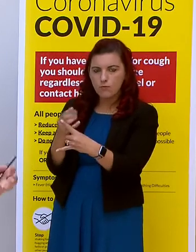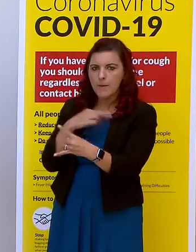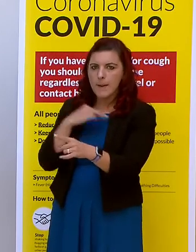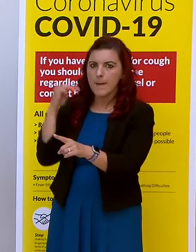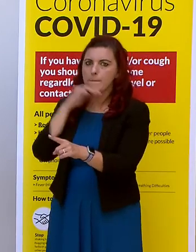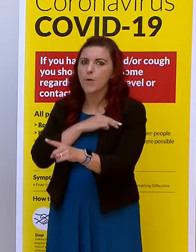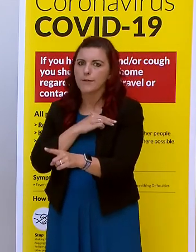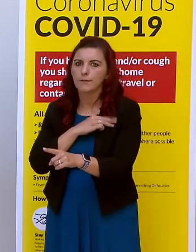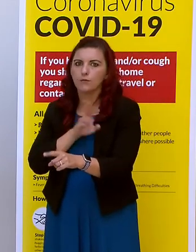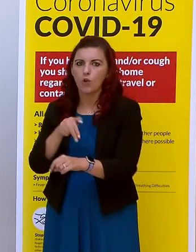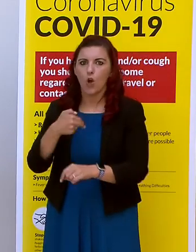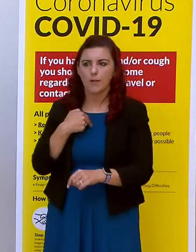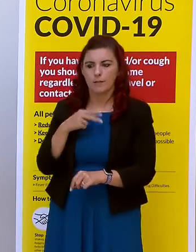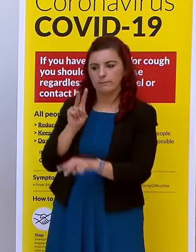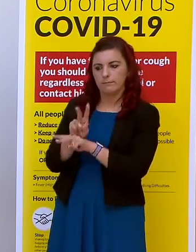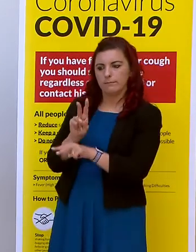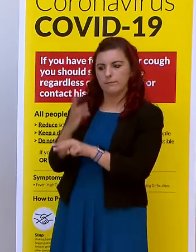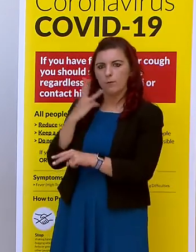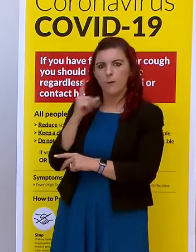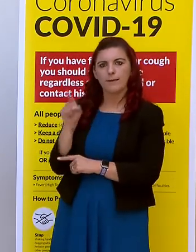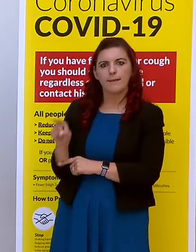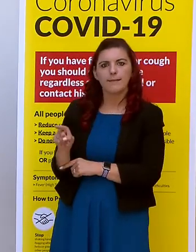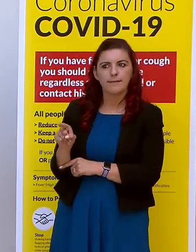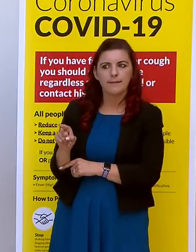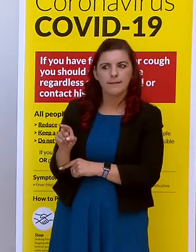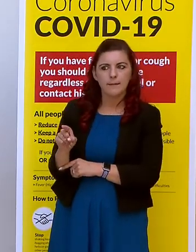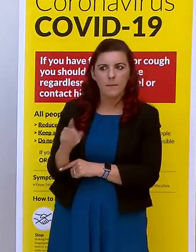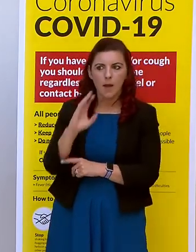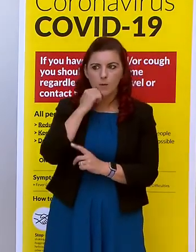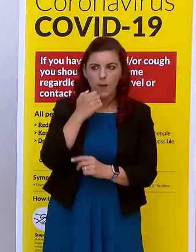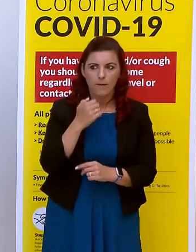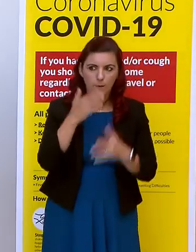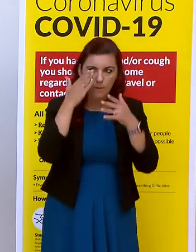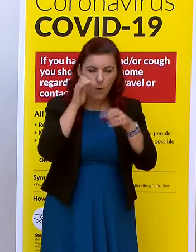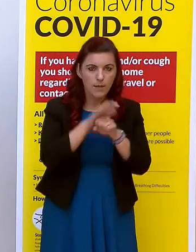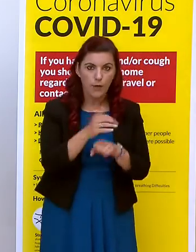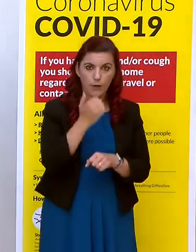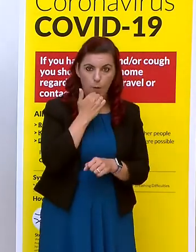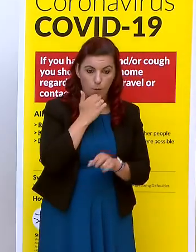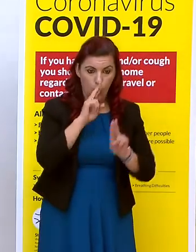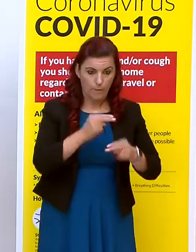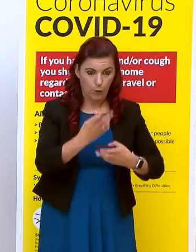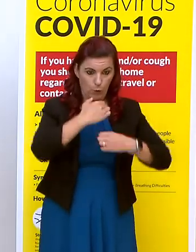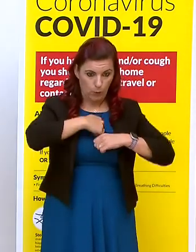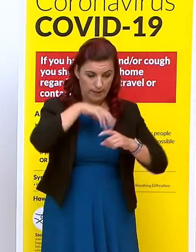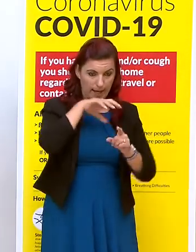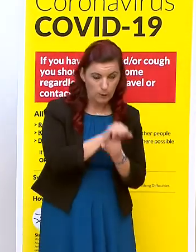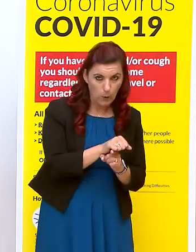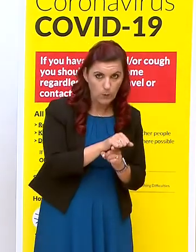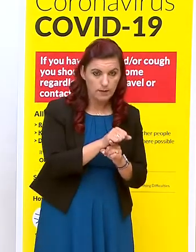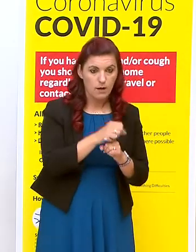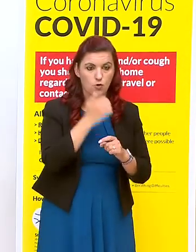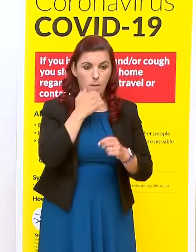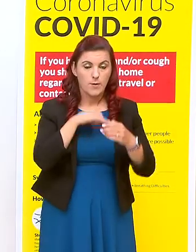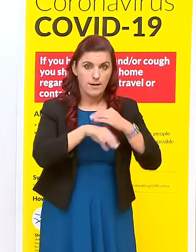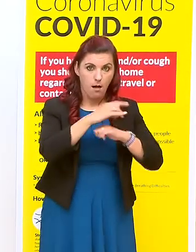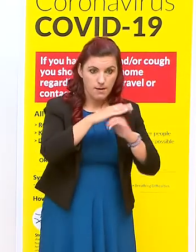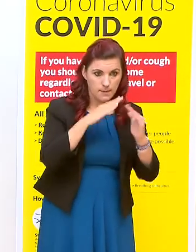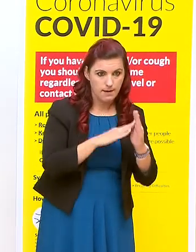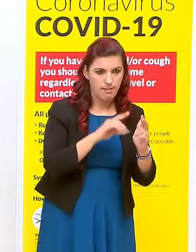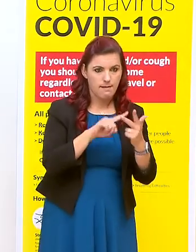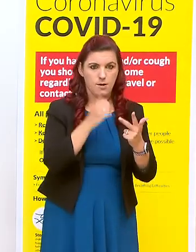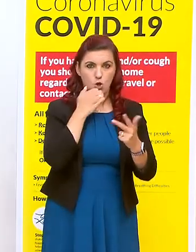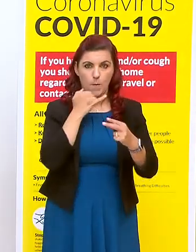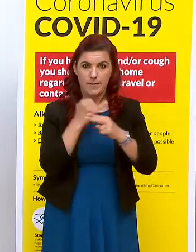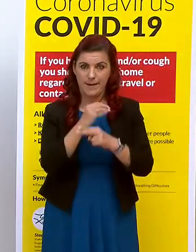people, as a government, as to what we should do, that will be the numbers of new cases, the numbers coming into hospitals, the numbers coming into intensive